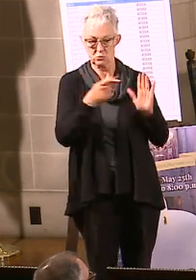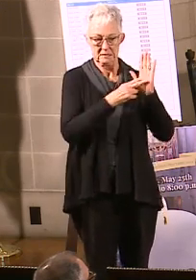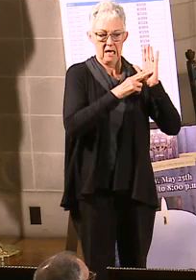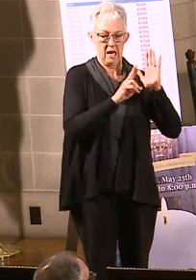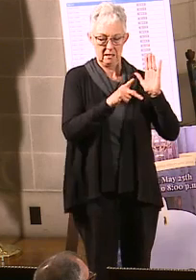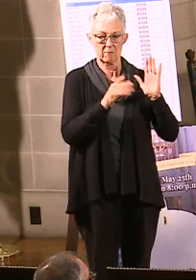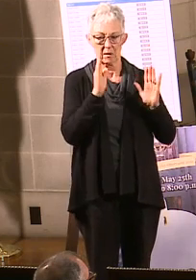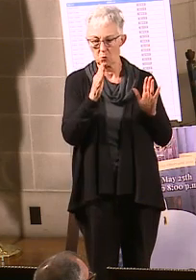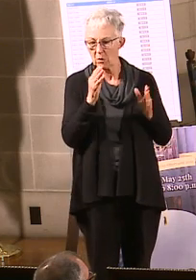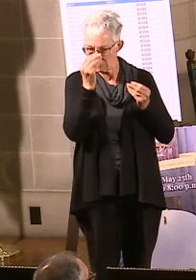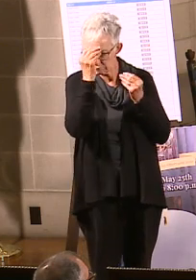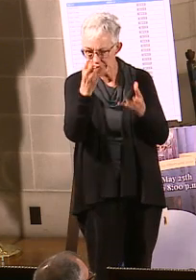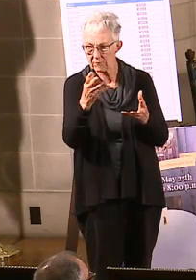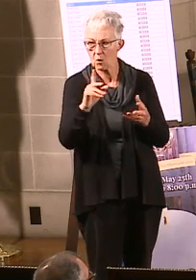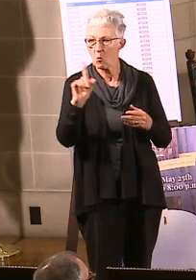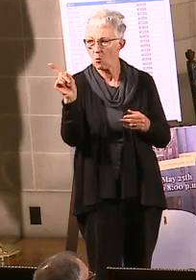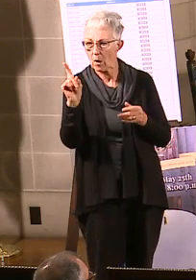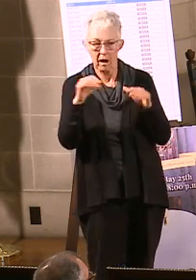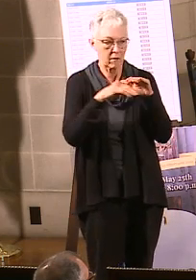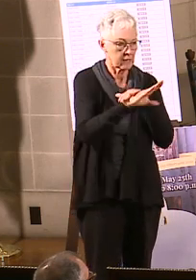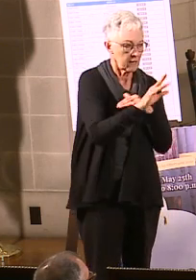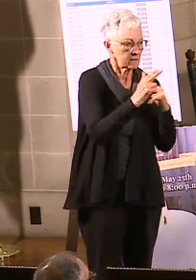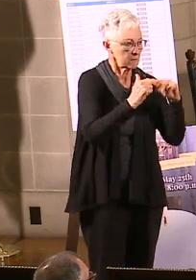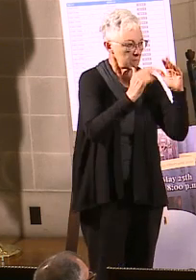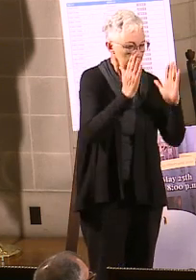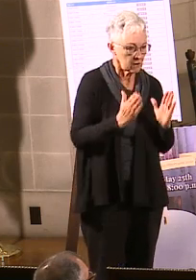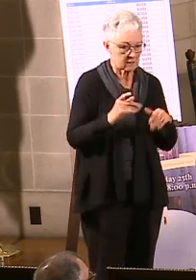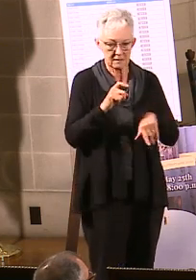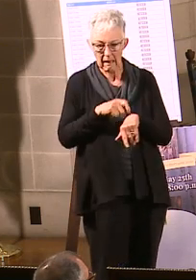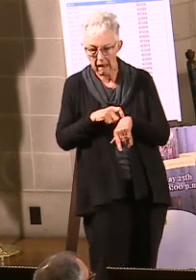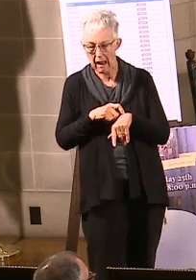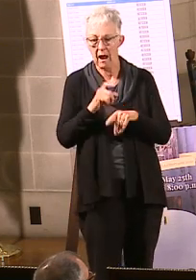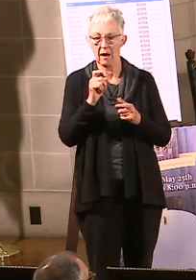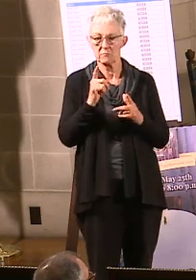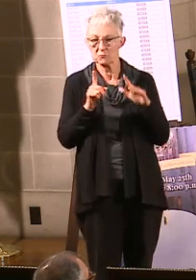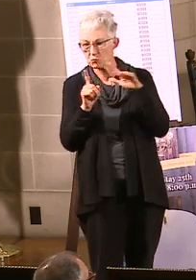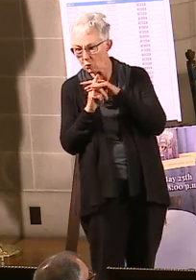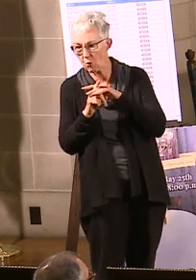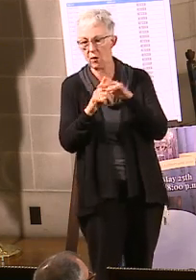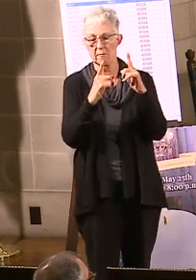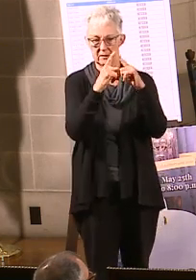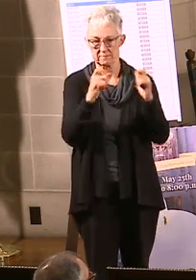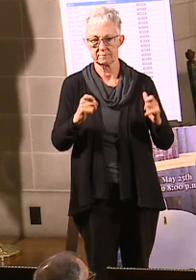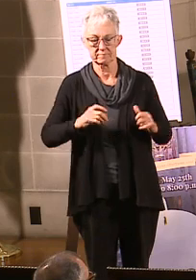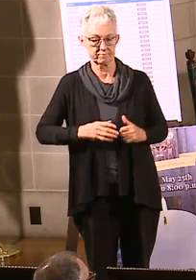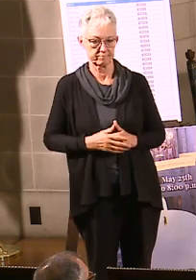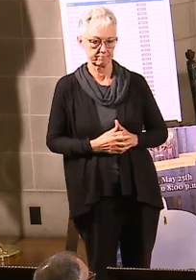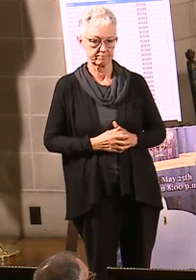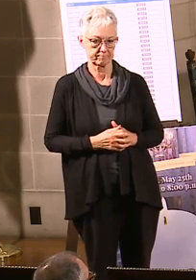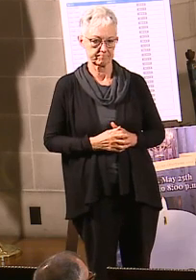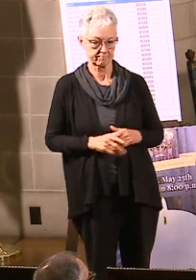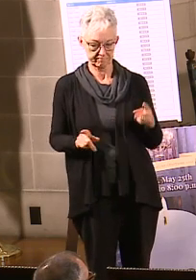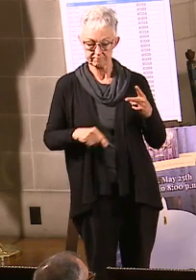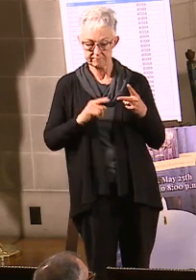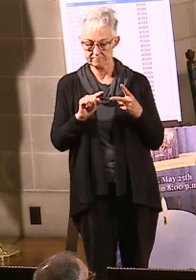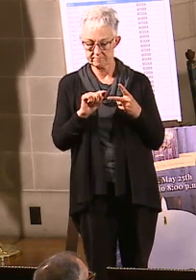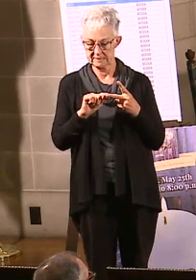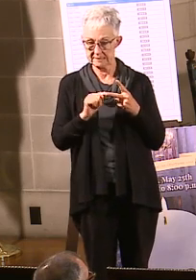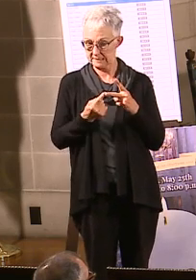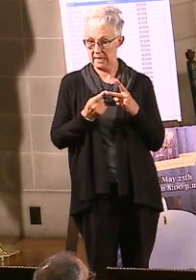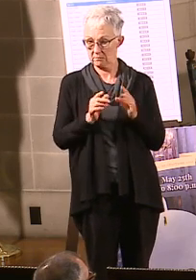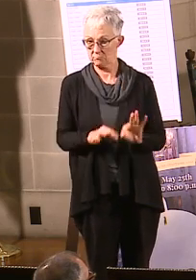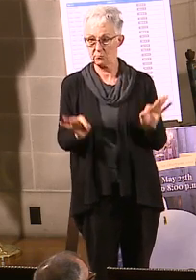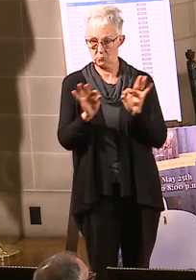door to go into and all of that. So we're very excited about that. The second thing that we'd like to announce too